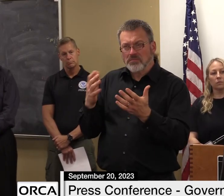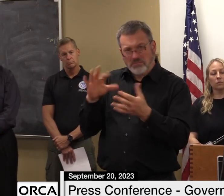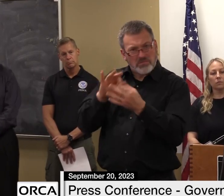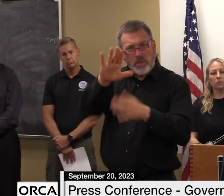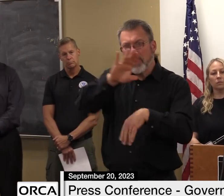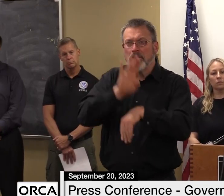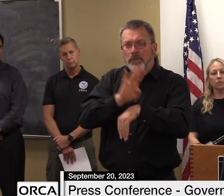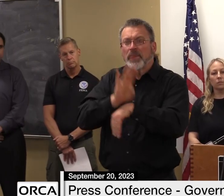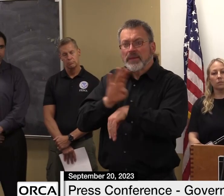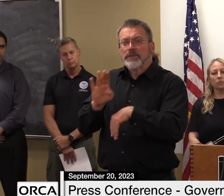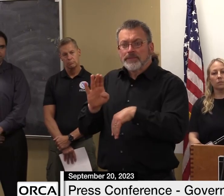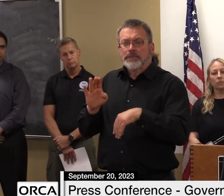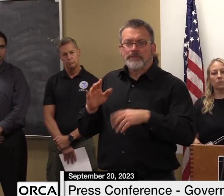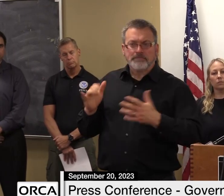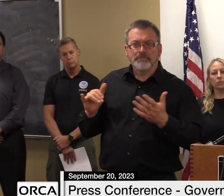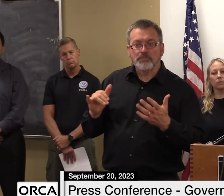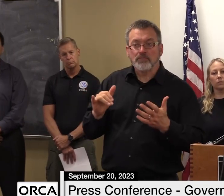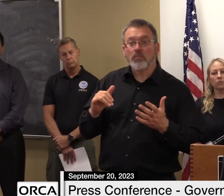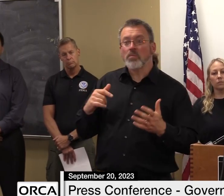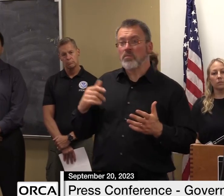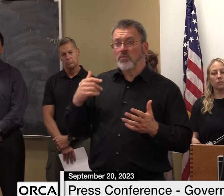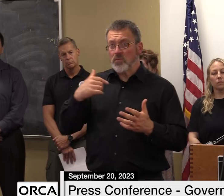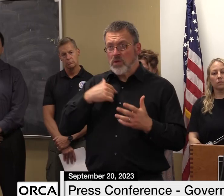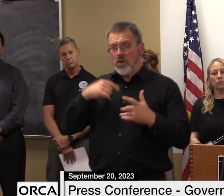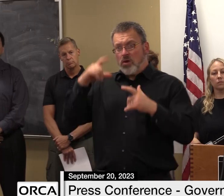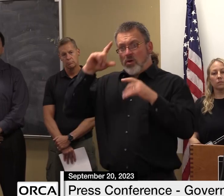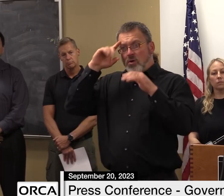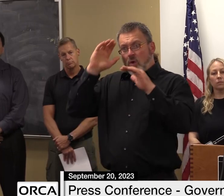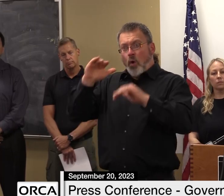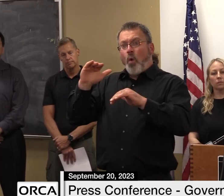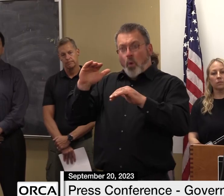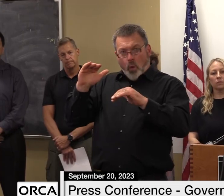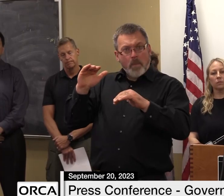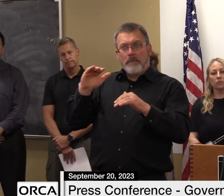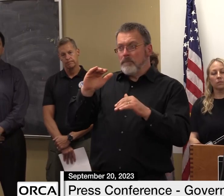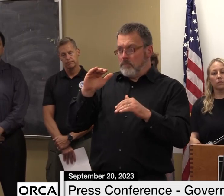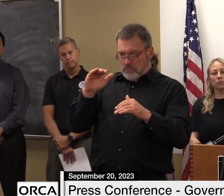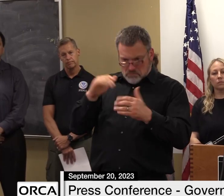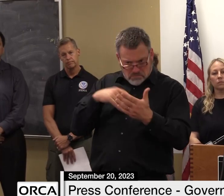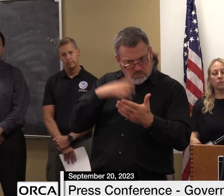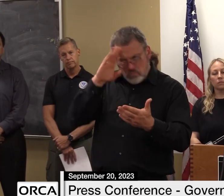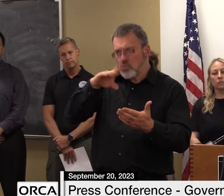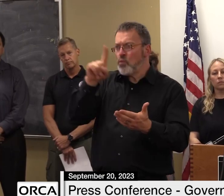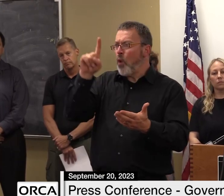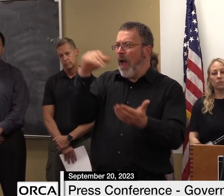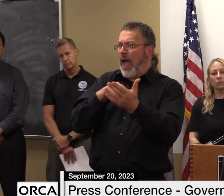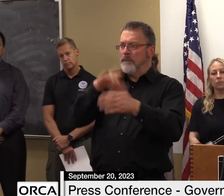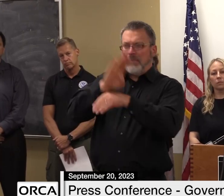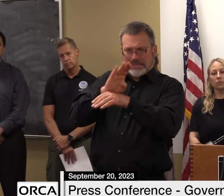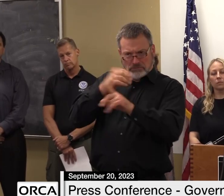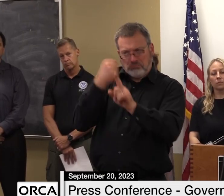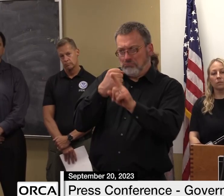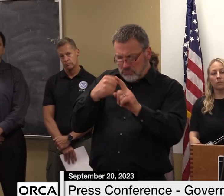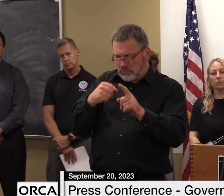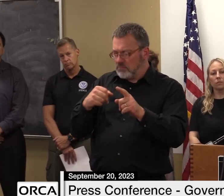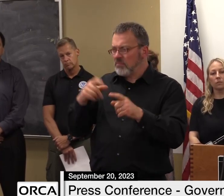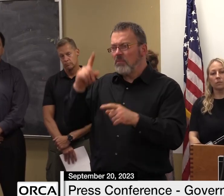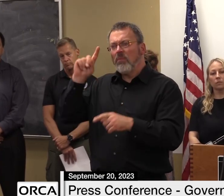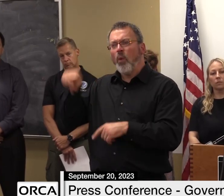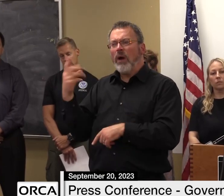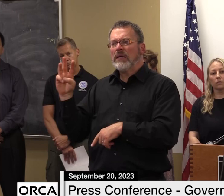600 applications. So clearly there are people not applying. But is the state contemplating any specific outreach